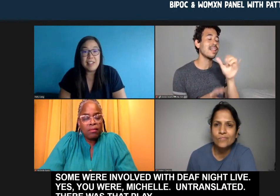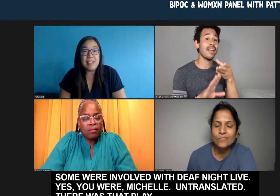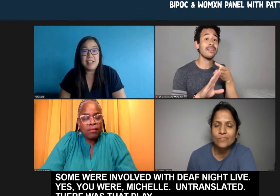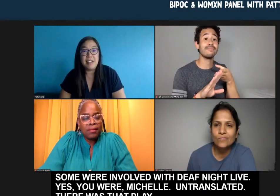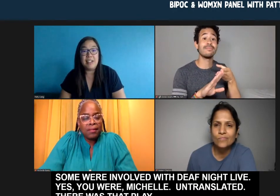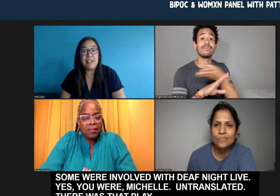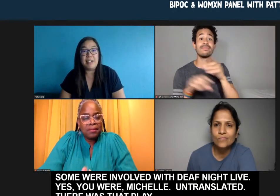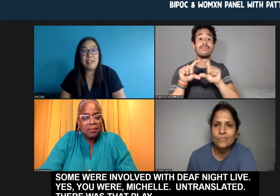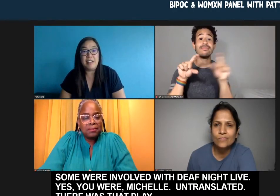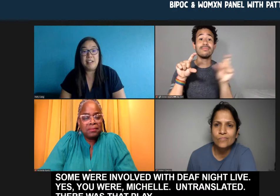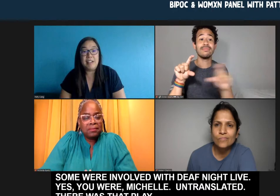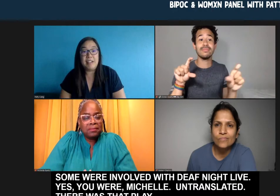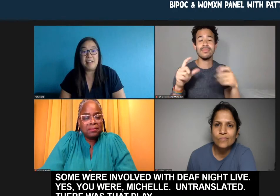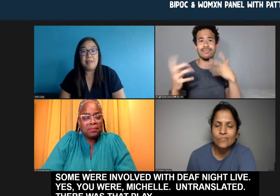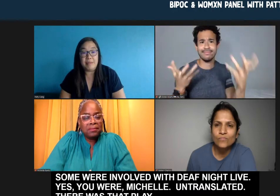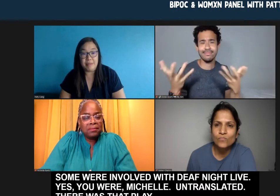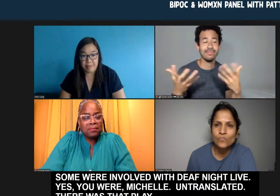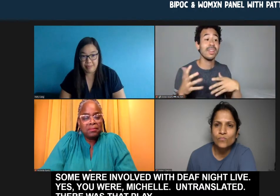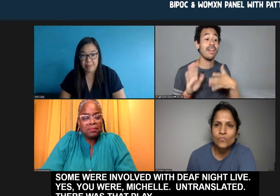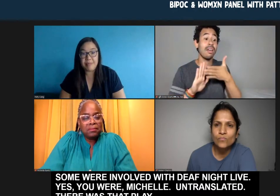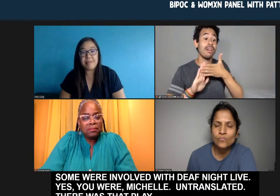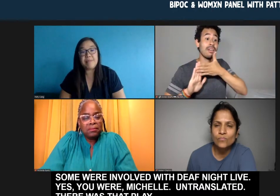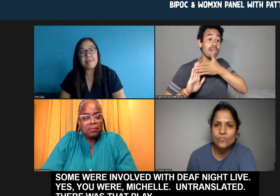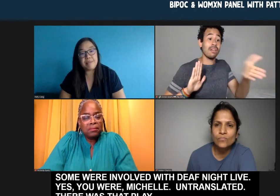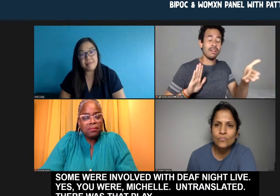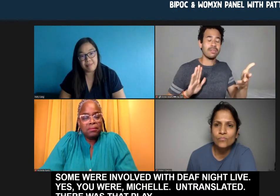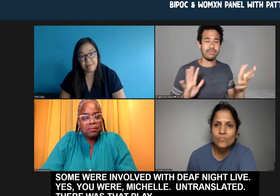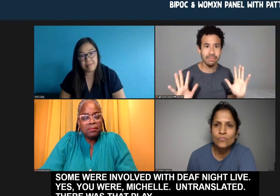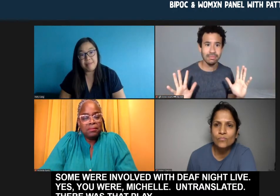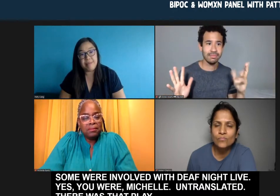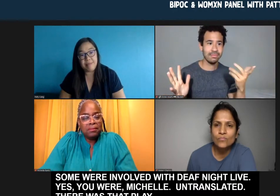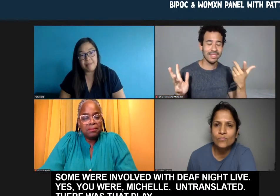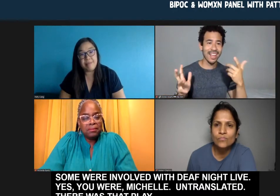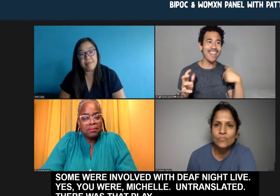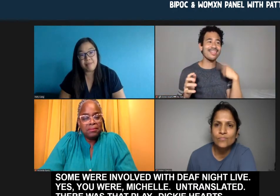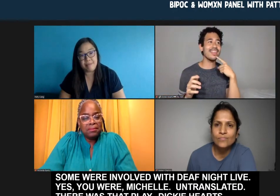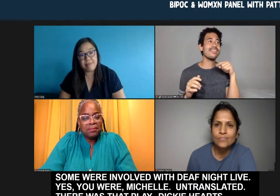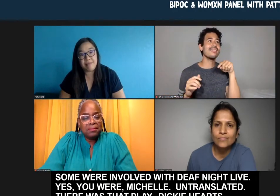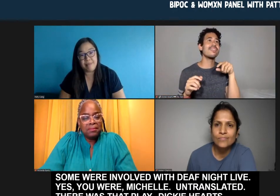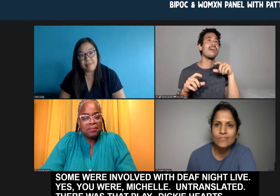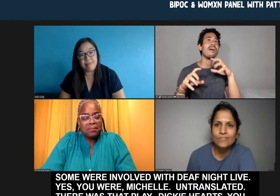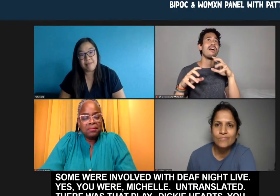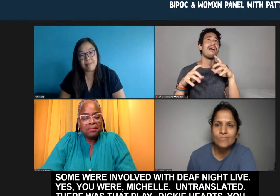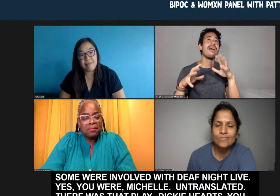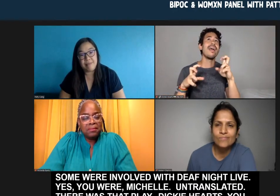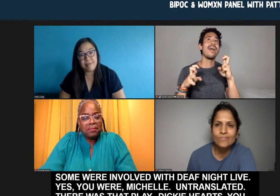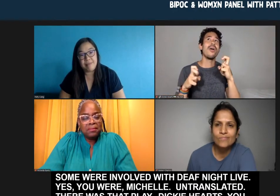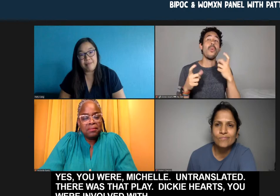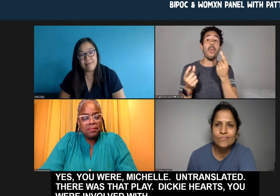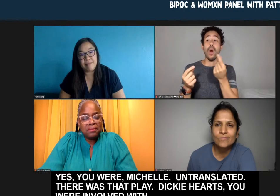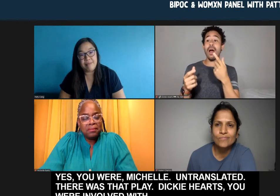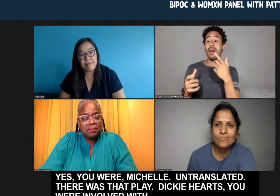up with that. Again, with Zoom ongoing, I think that